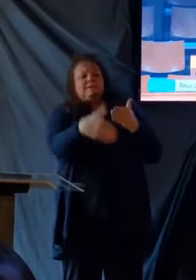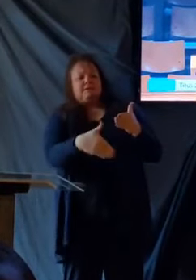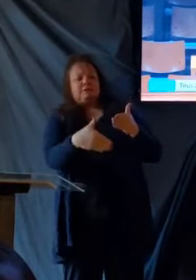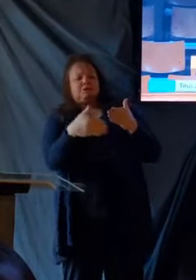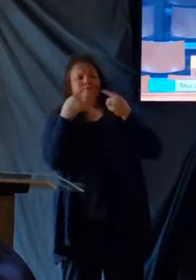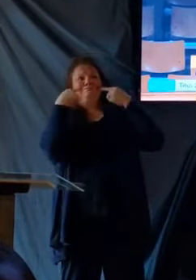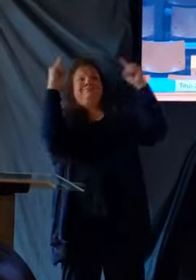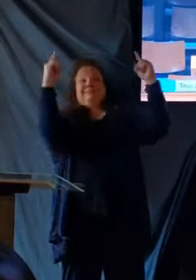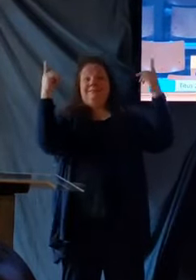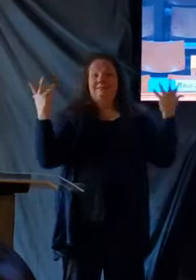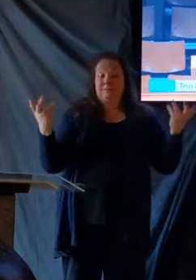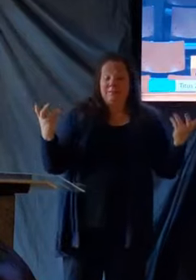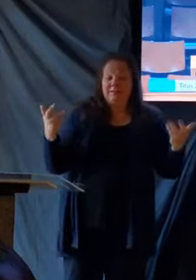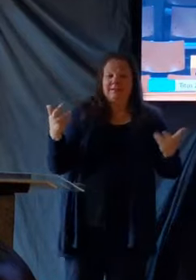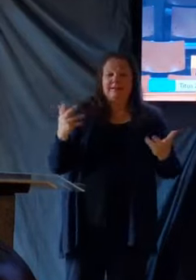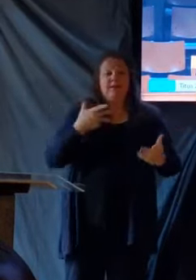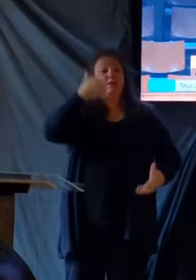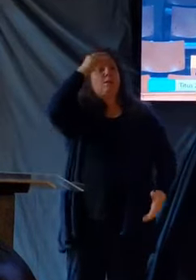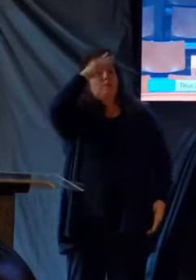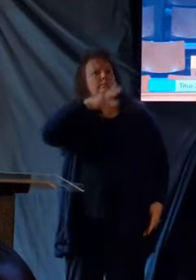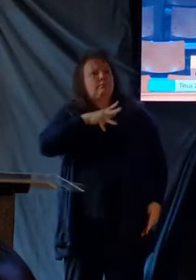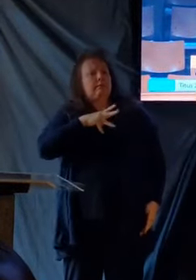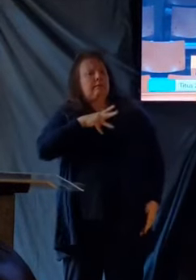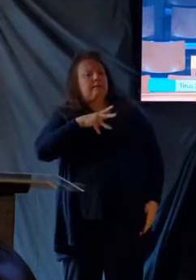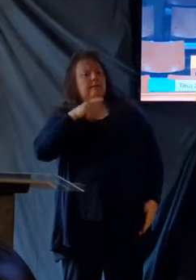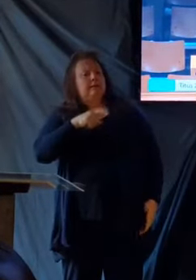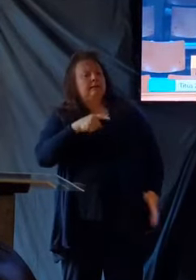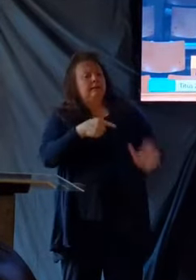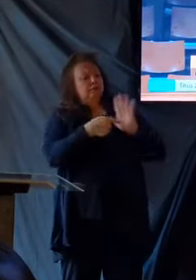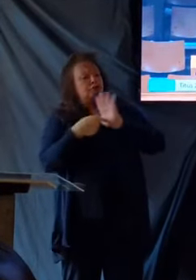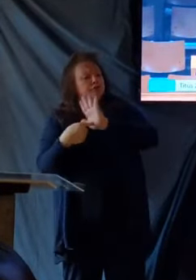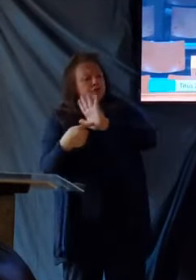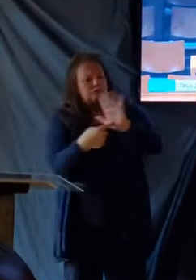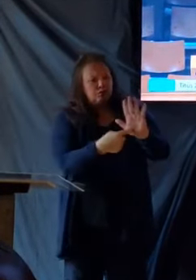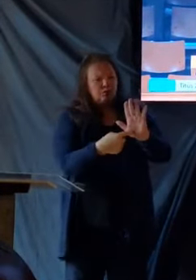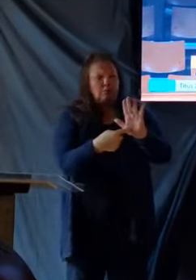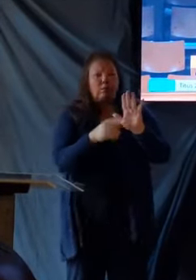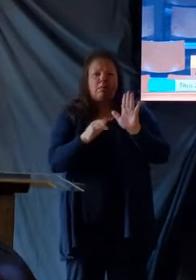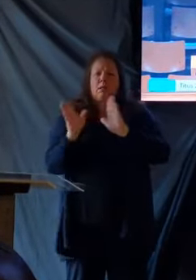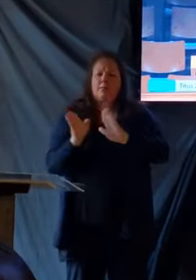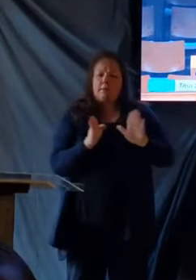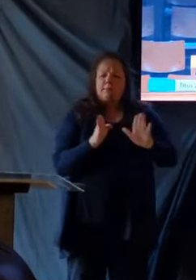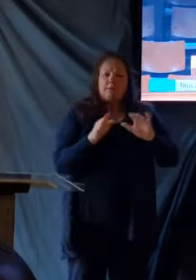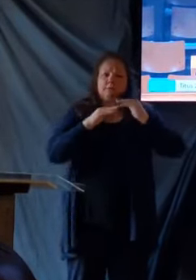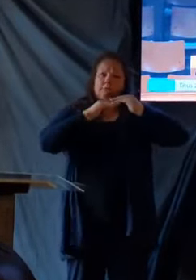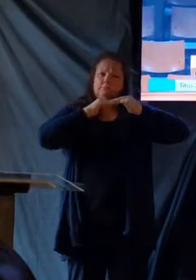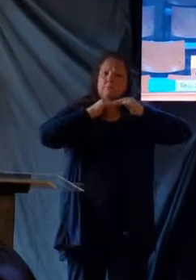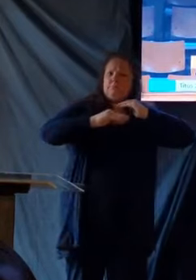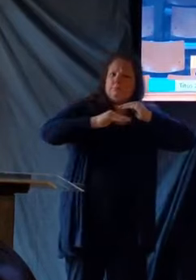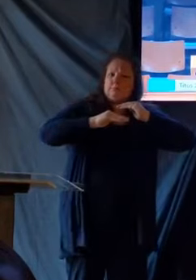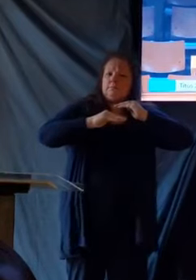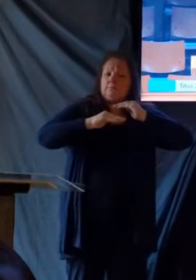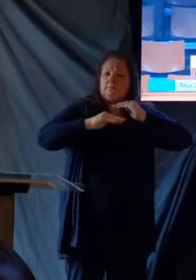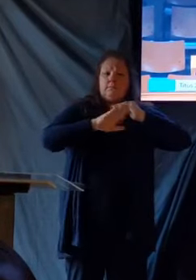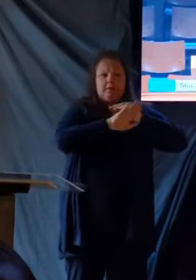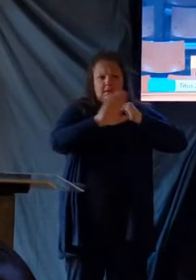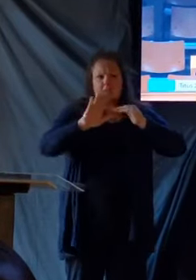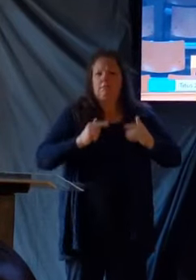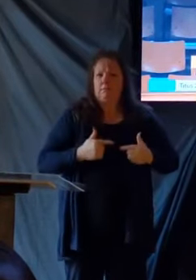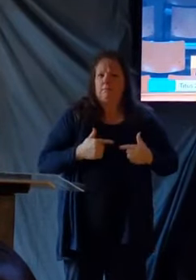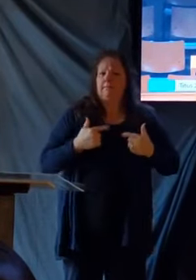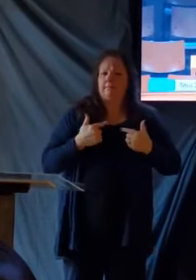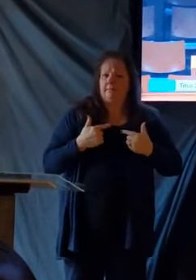well. An older man ought to be modeling a pattern of stability in their lot.